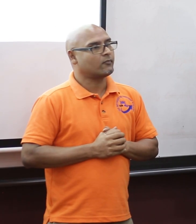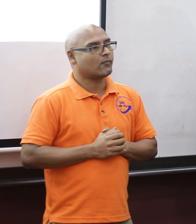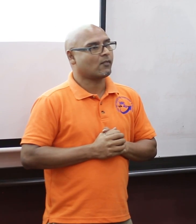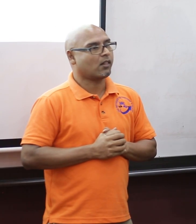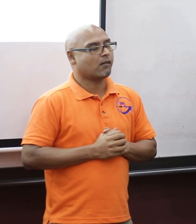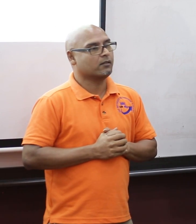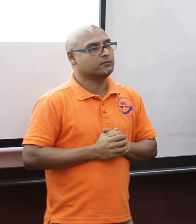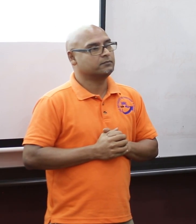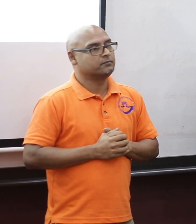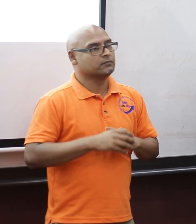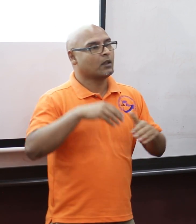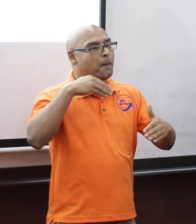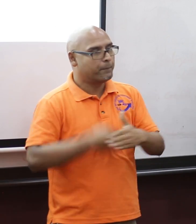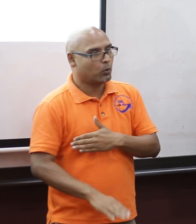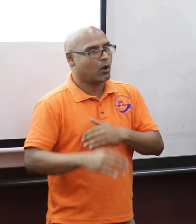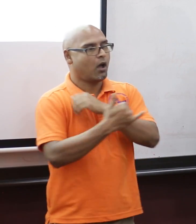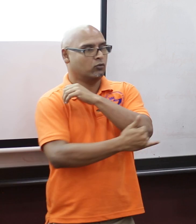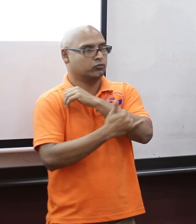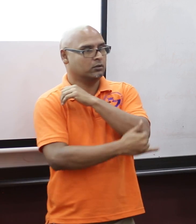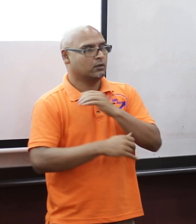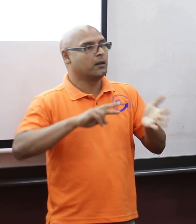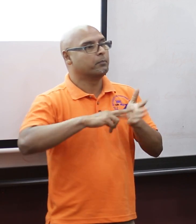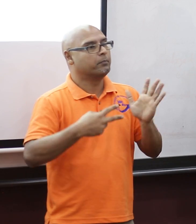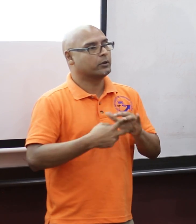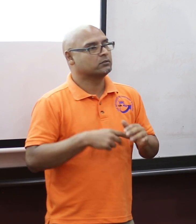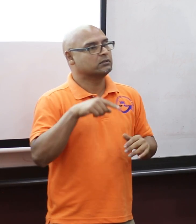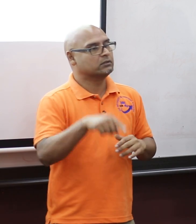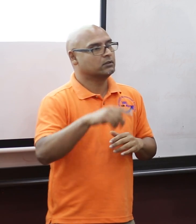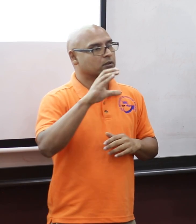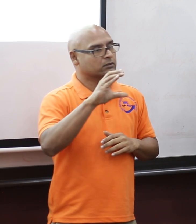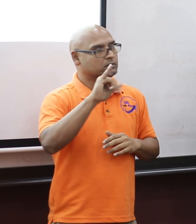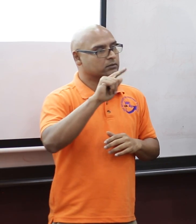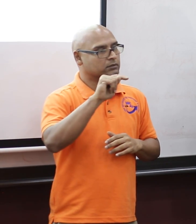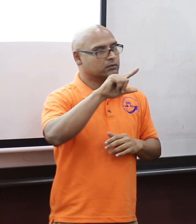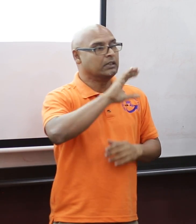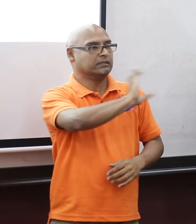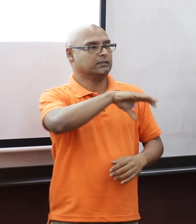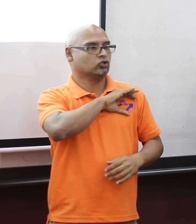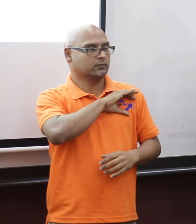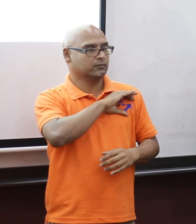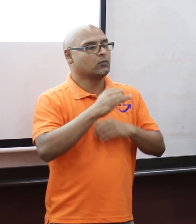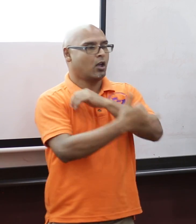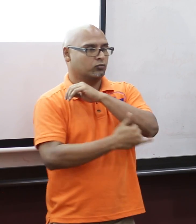inherit the rights of that country. Right? So you are entitled to a free education.